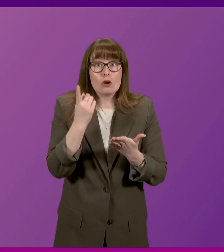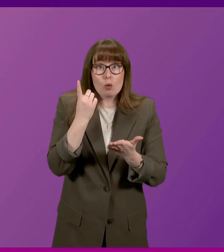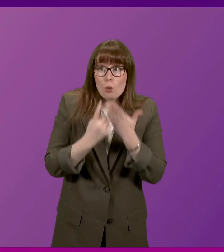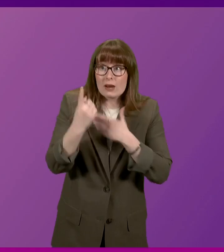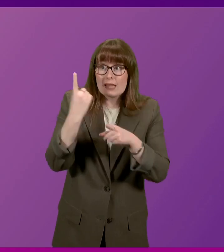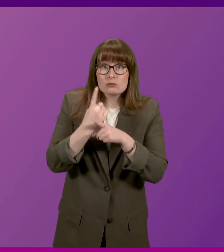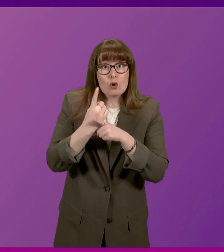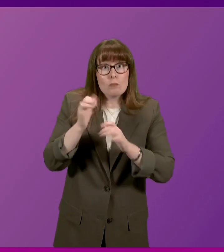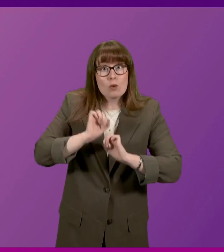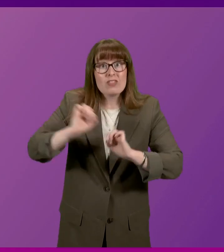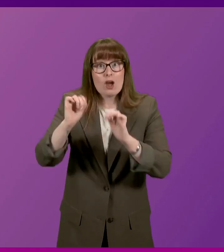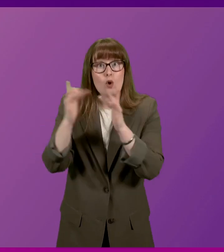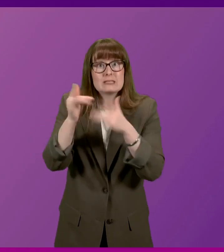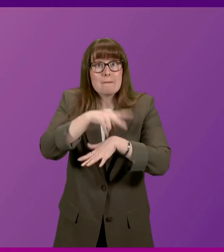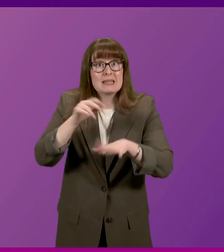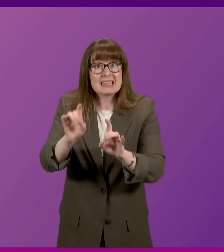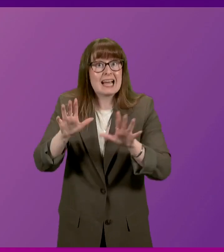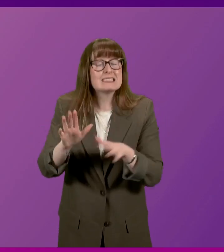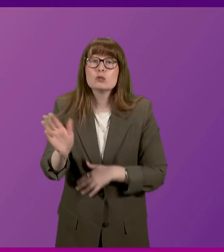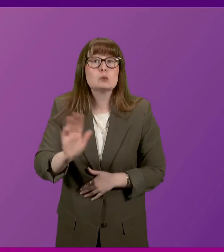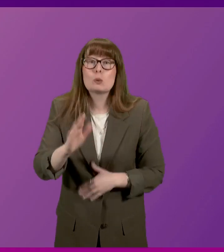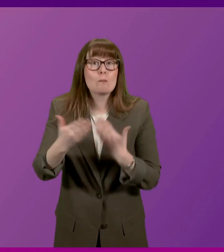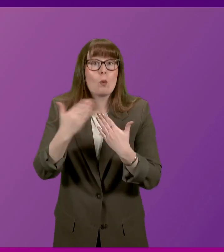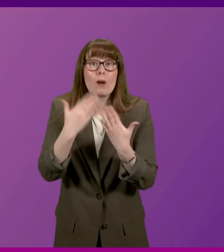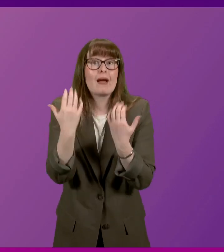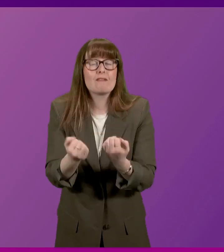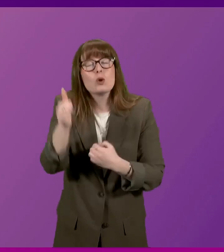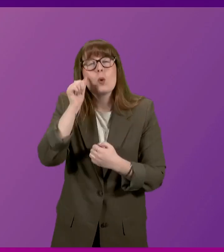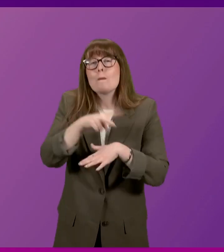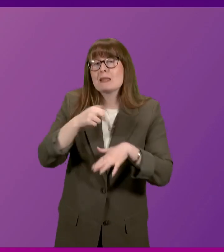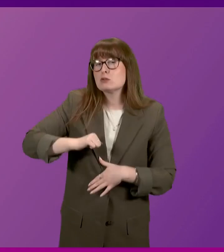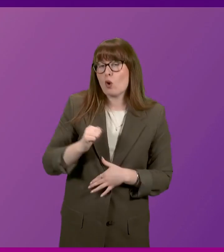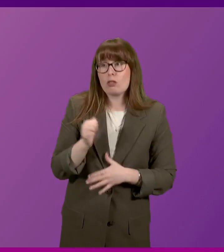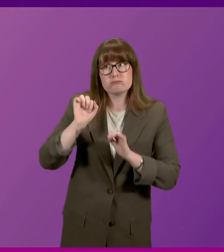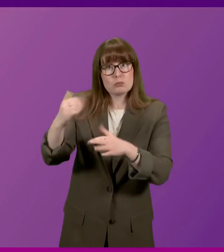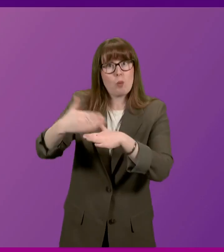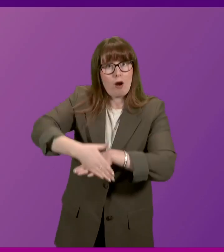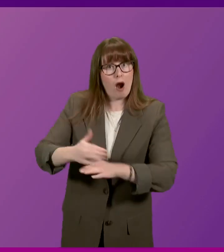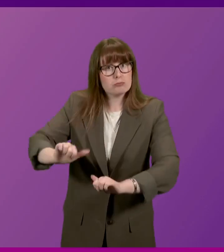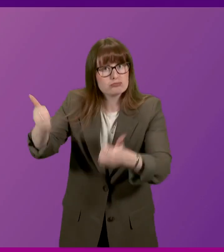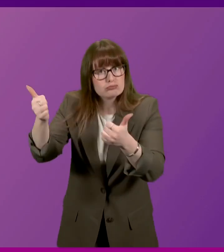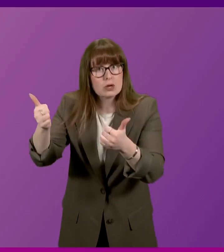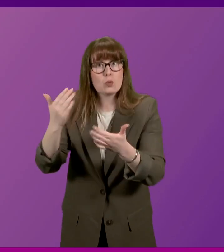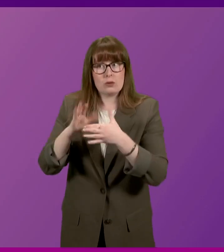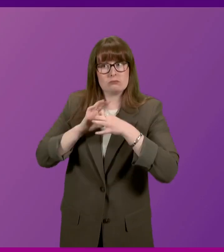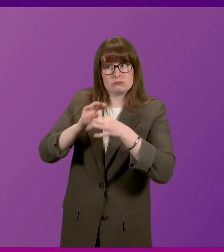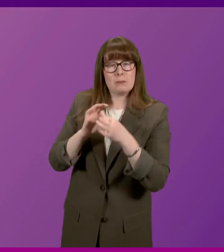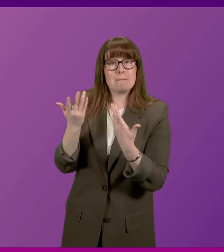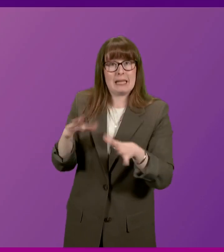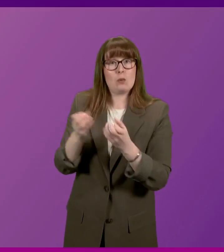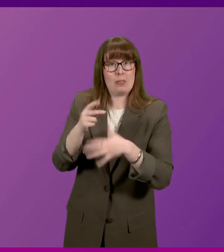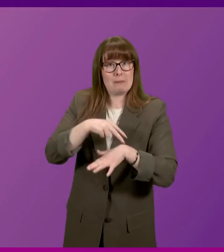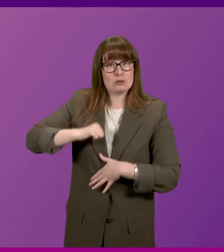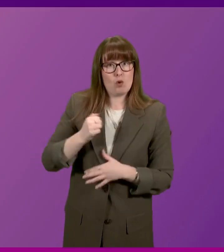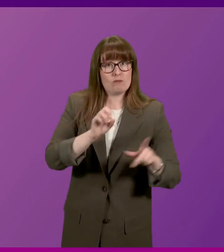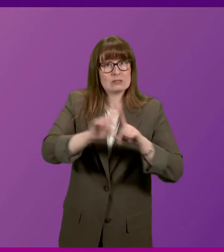to their contact with the police, but and we know that Police Scotland actually are doing a lot of work in that space, and we worked collaboratively with them on a